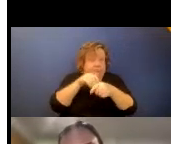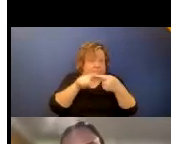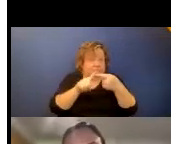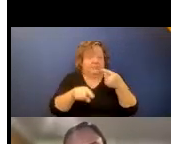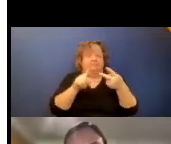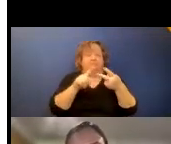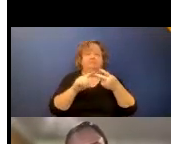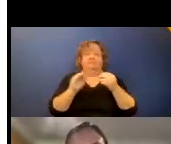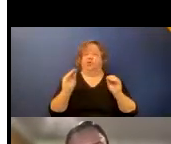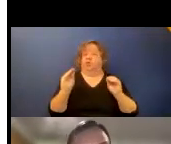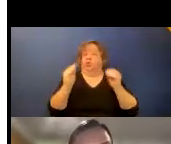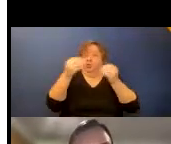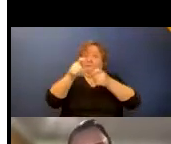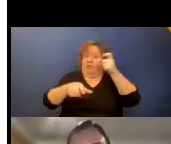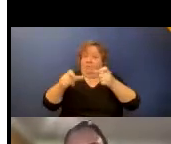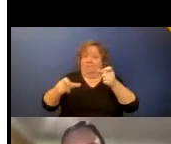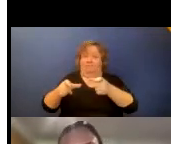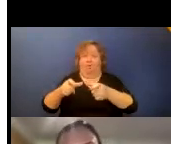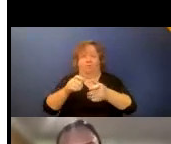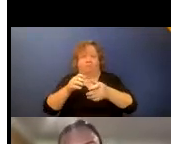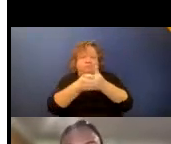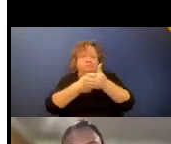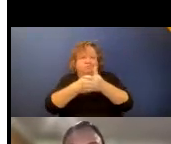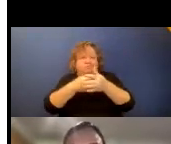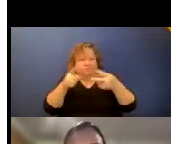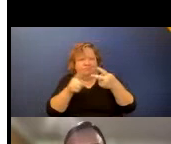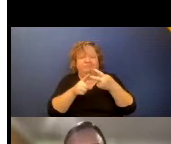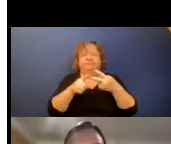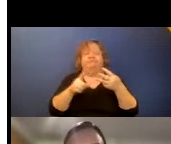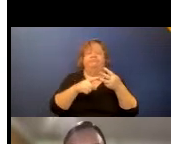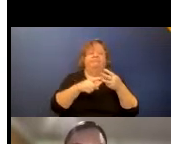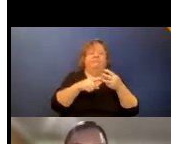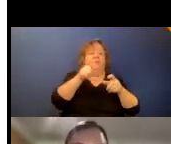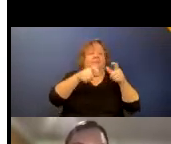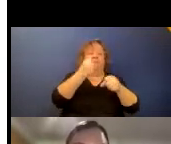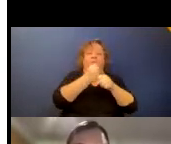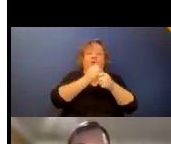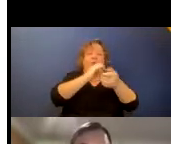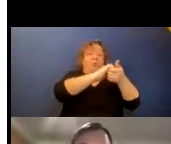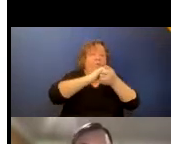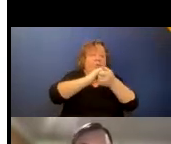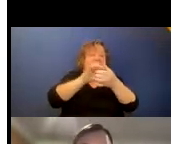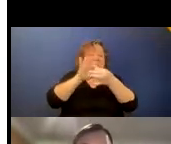inclusion, people from OPDs, government partners, UNICEF